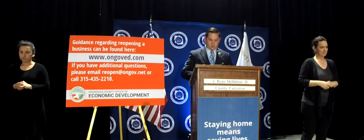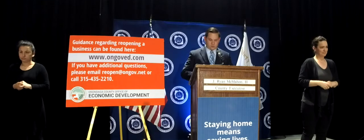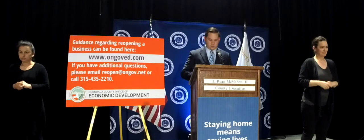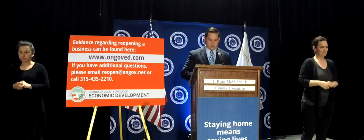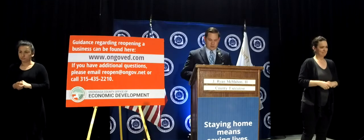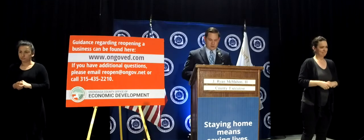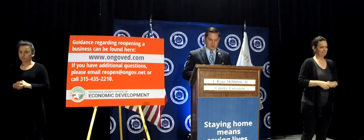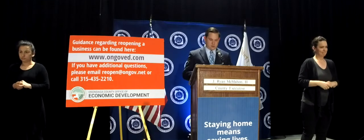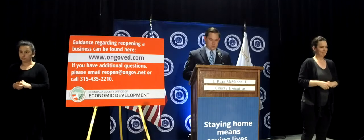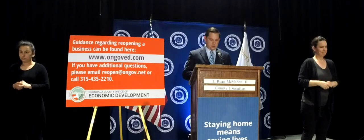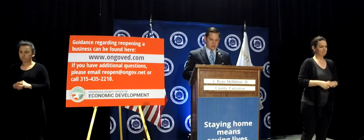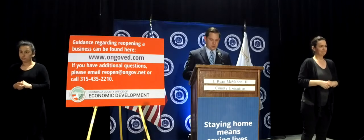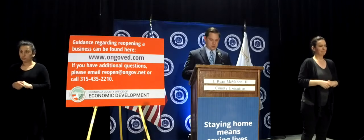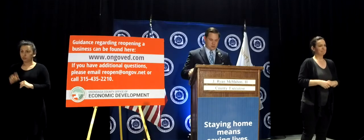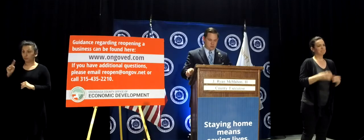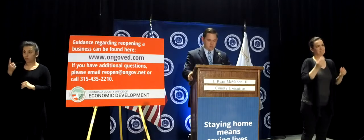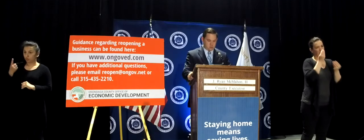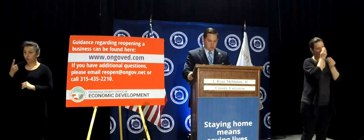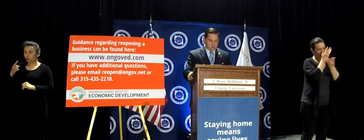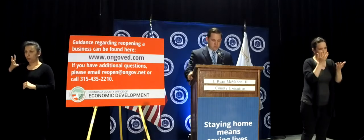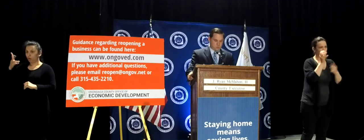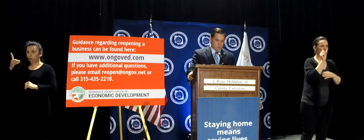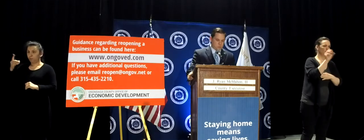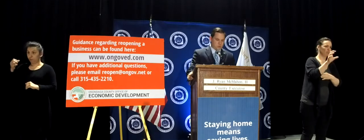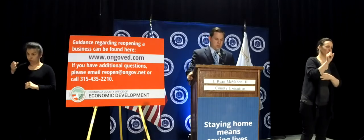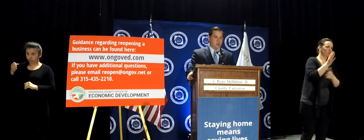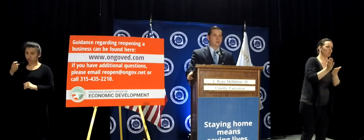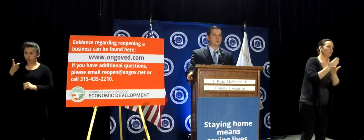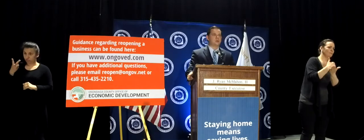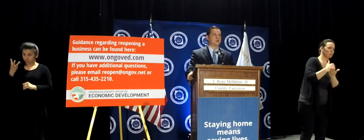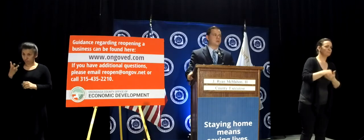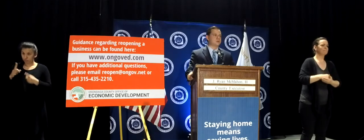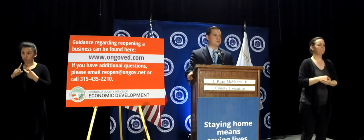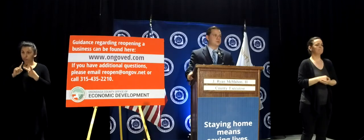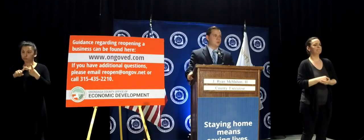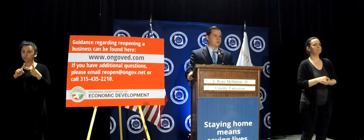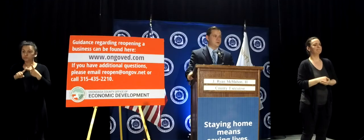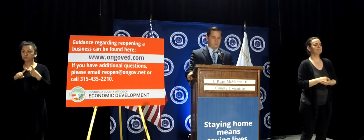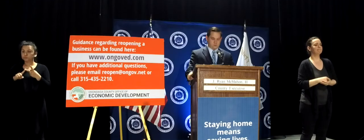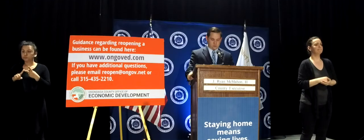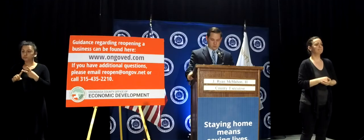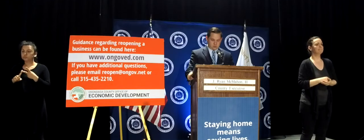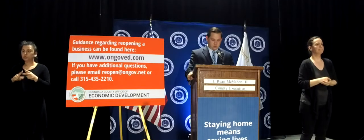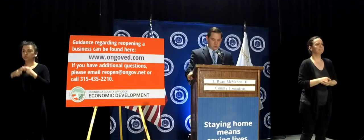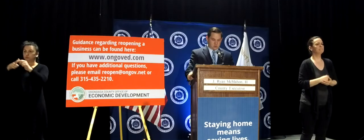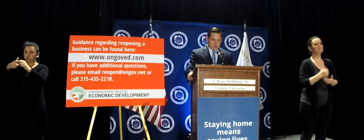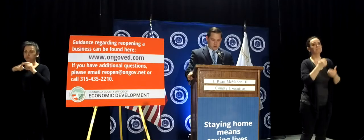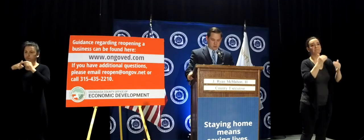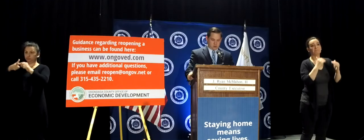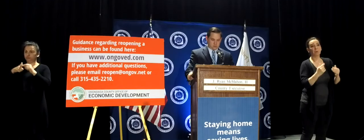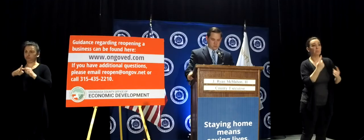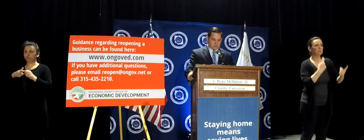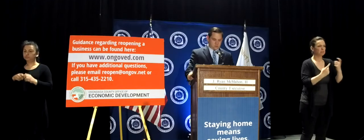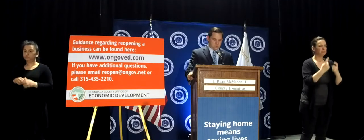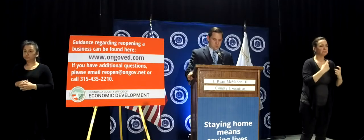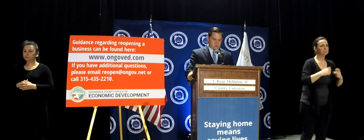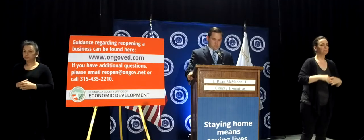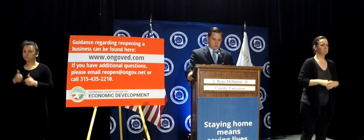Let's go over some data, and then we will take some questions.